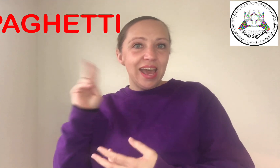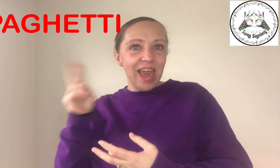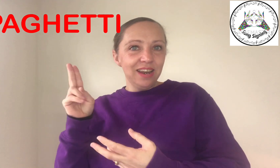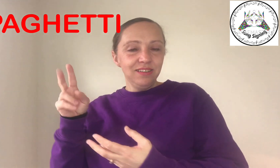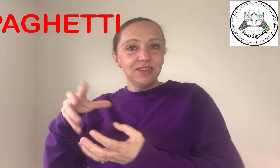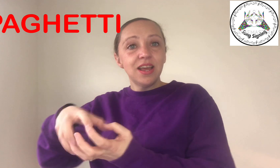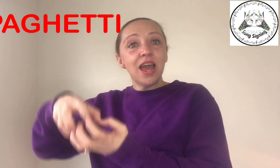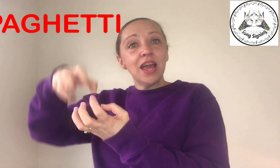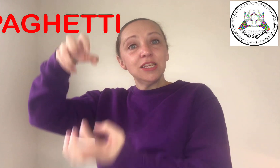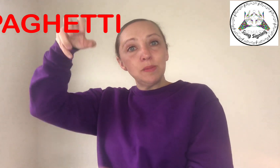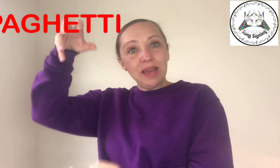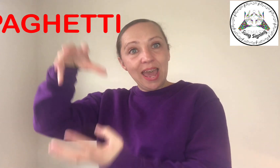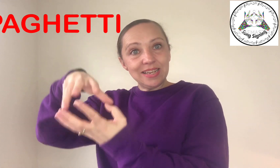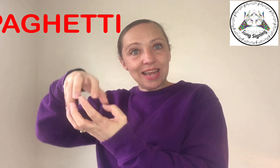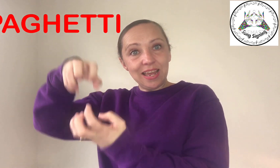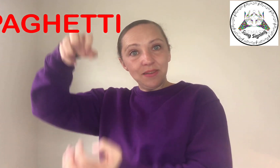Again, spaghetti.